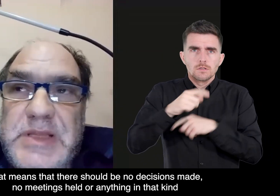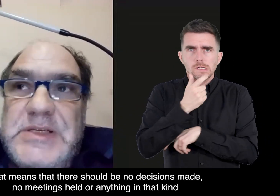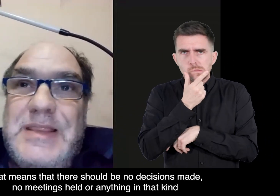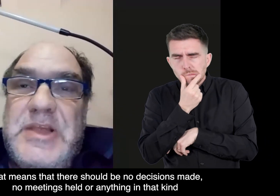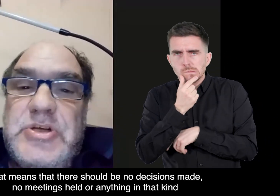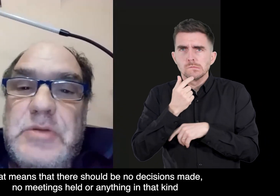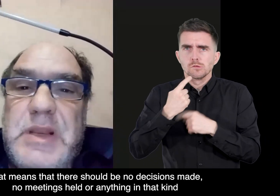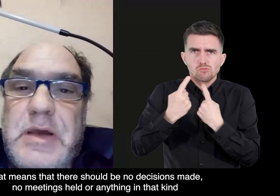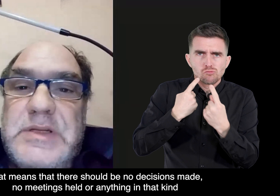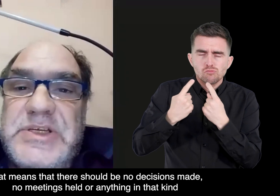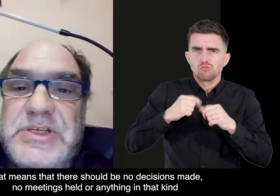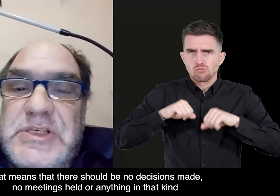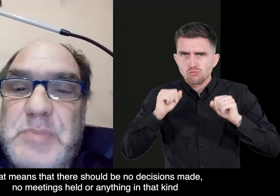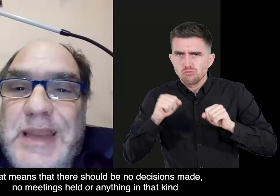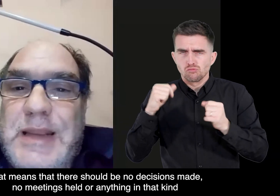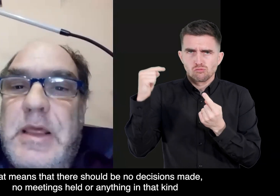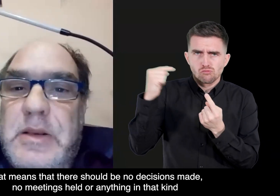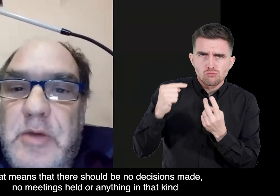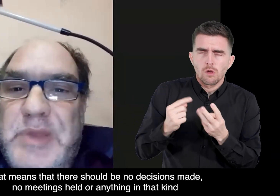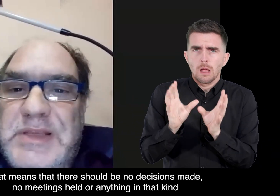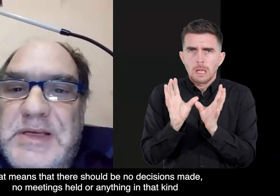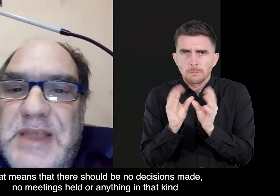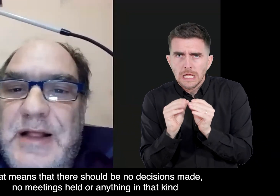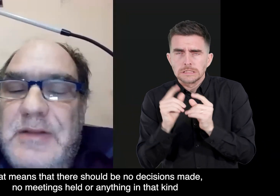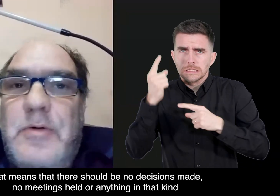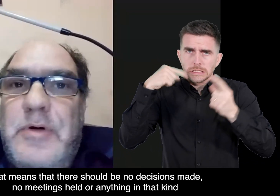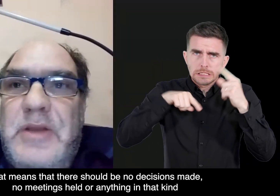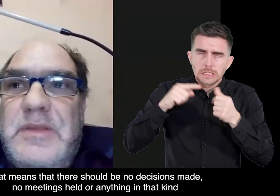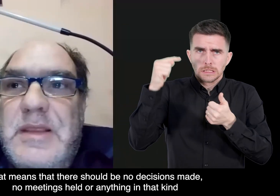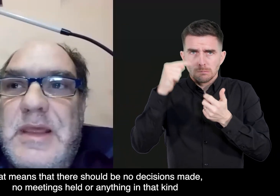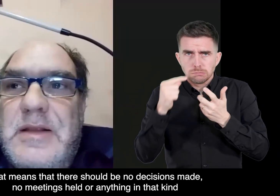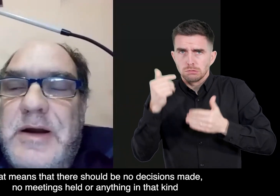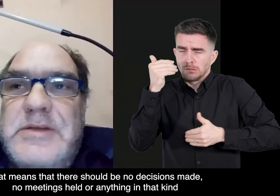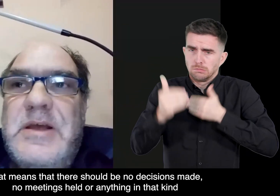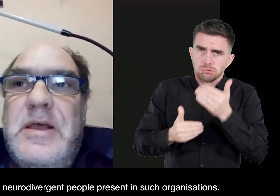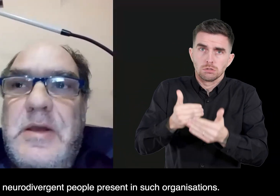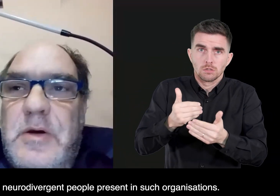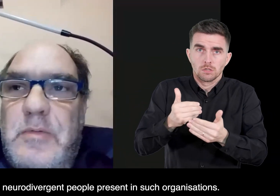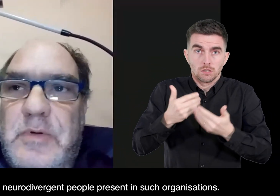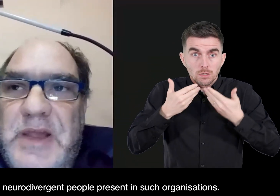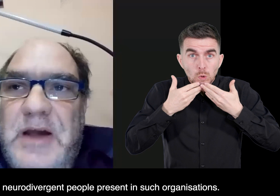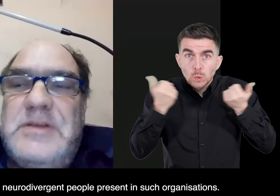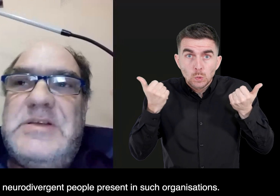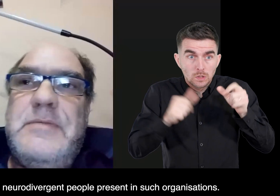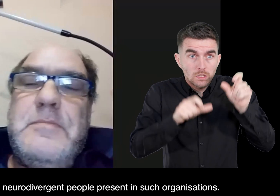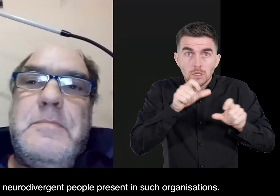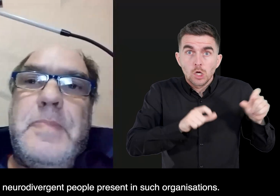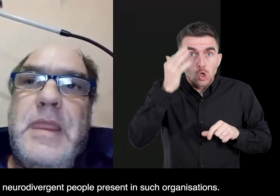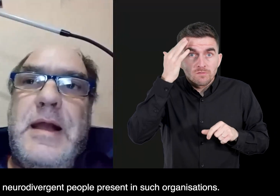That means that there should be no decisions made, no meetings held, or anything in that kind